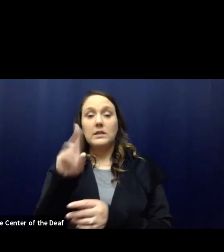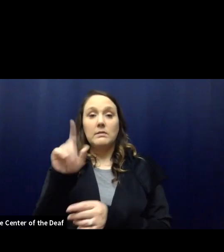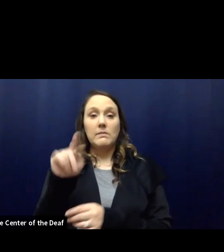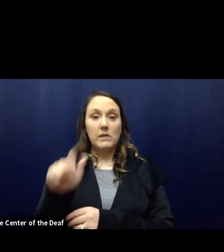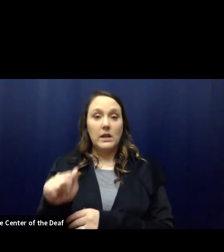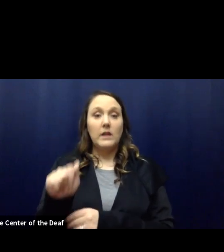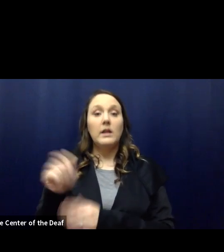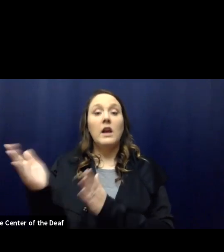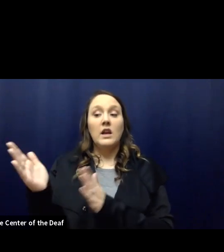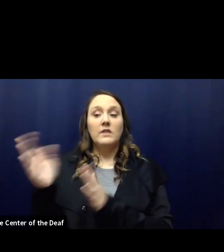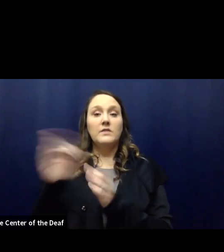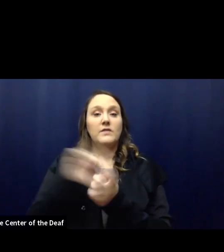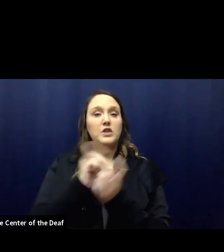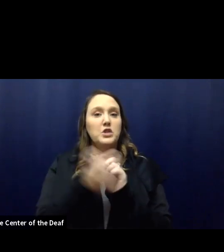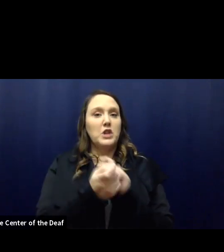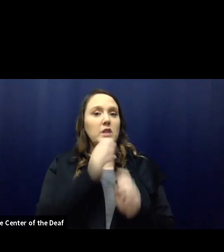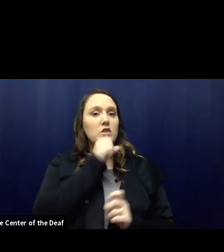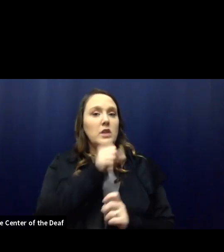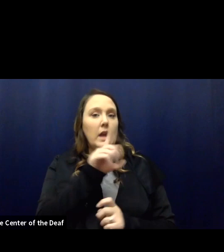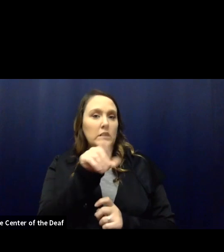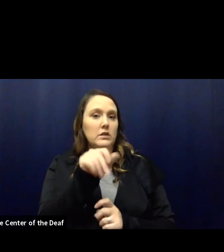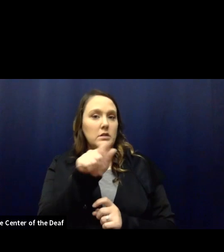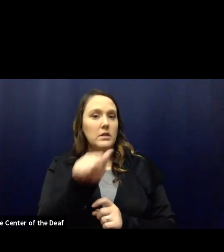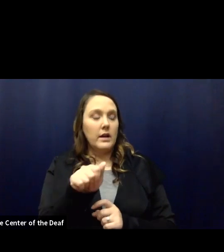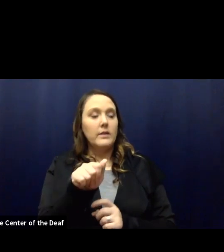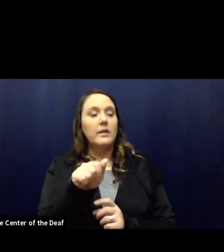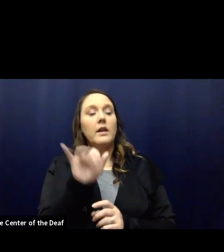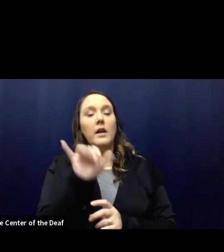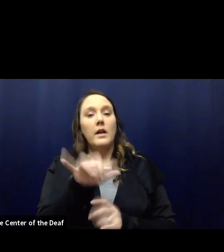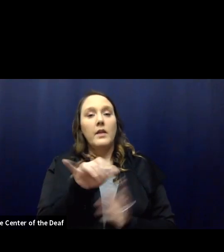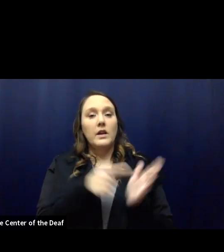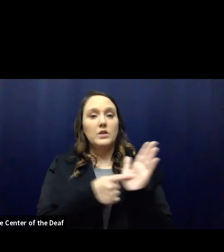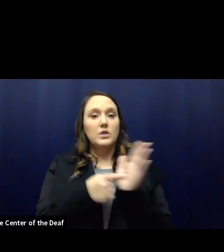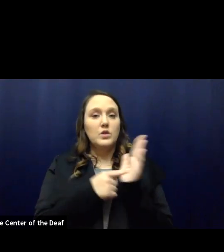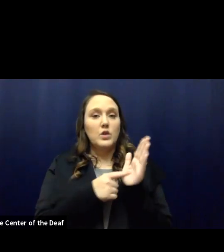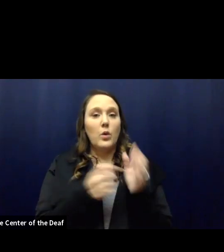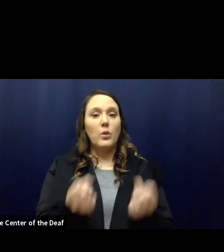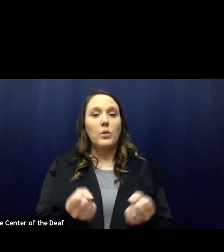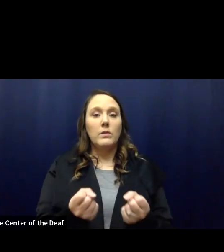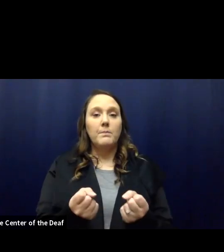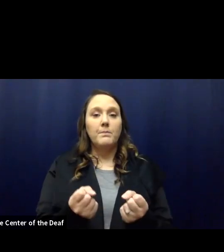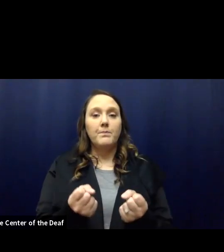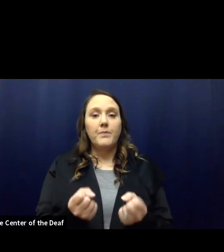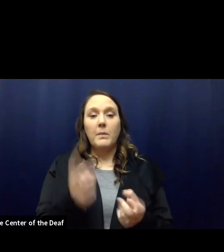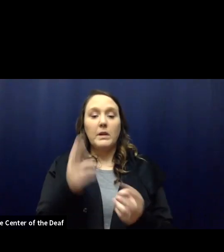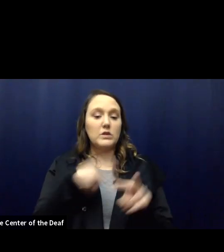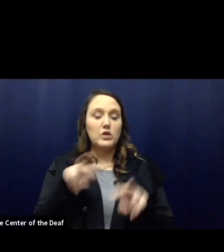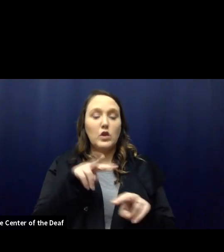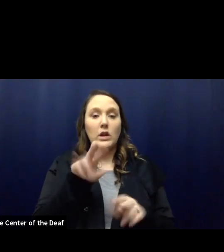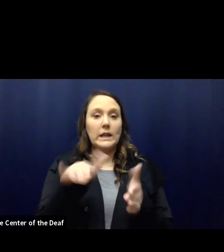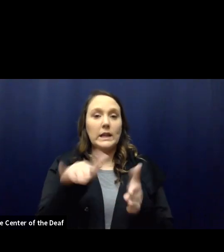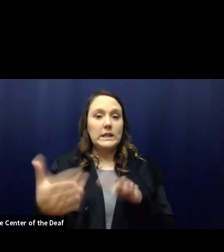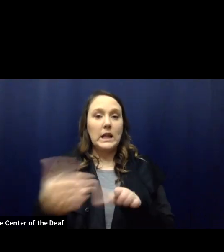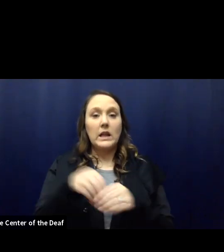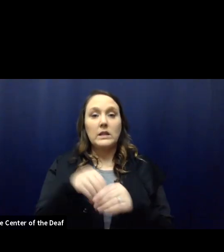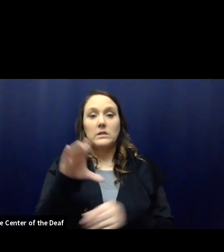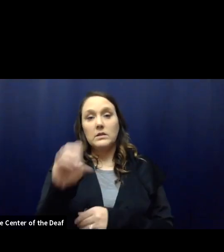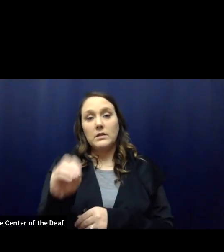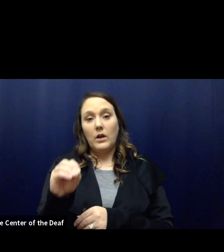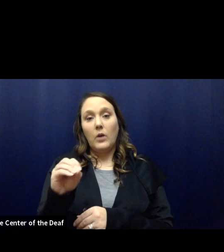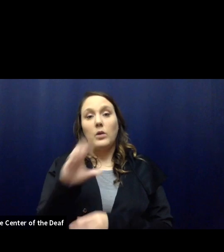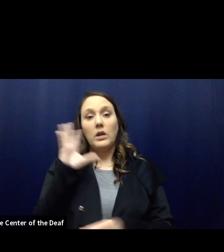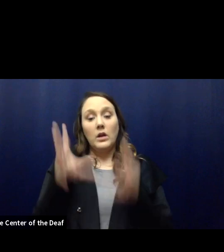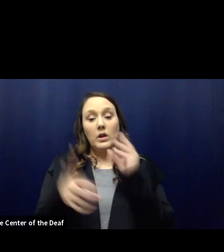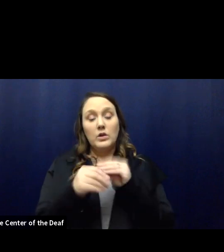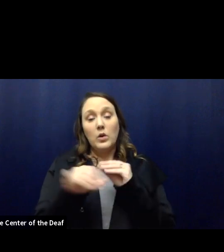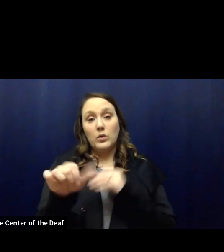from an age standpoint. And that's evidence in the number. If you just look at the deaths in our county, the total of